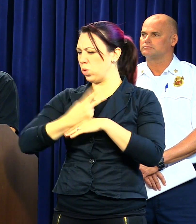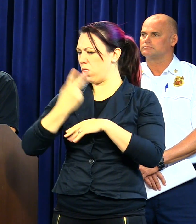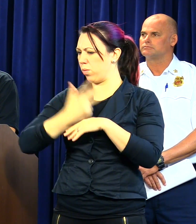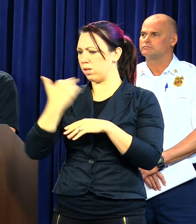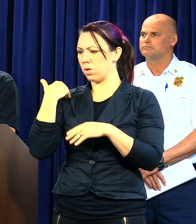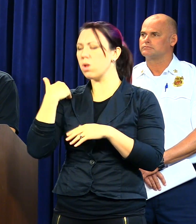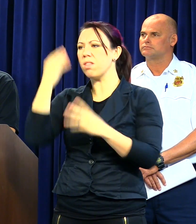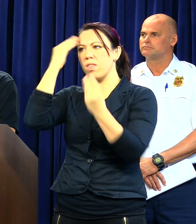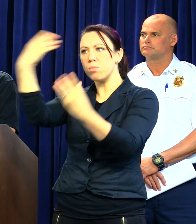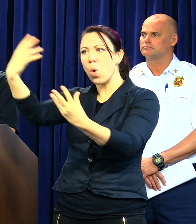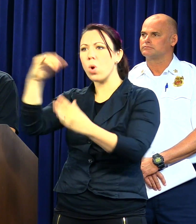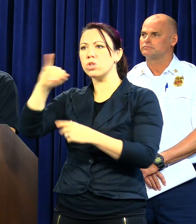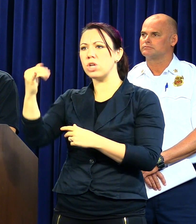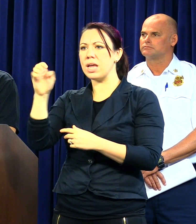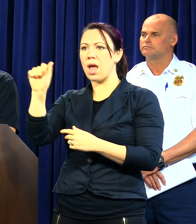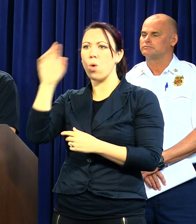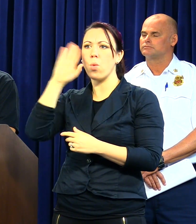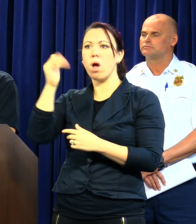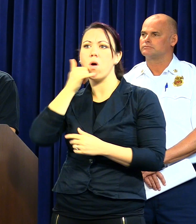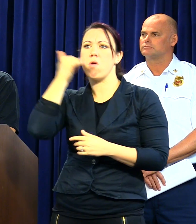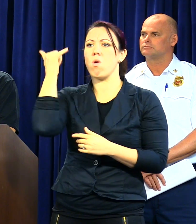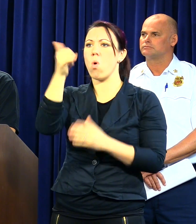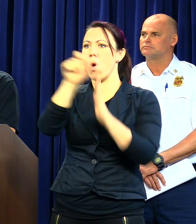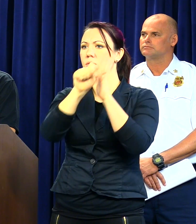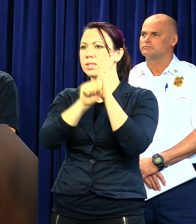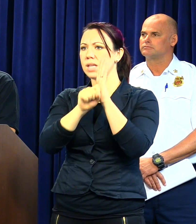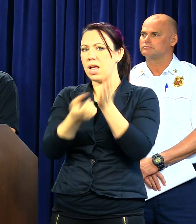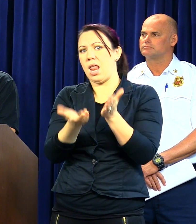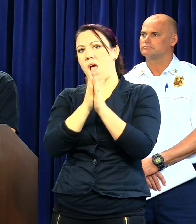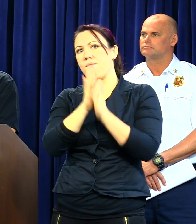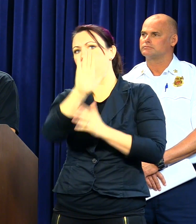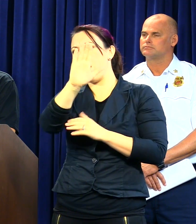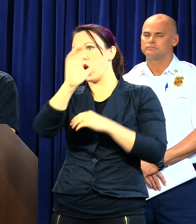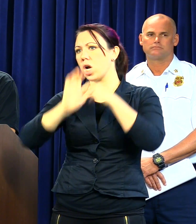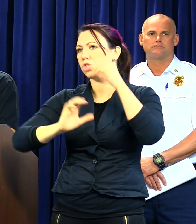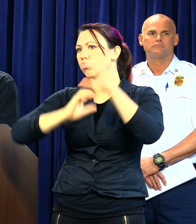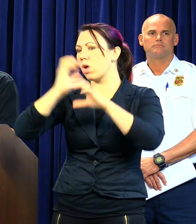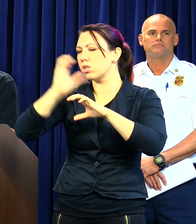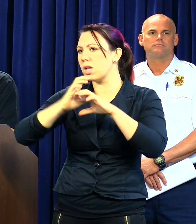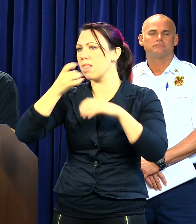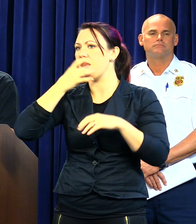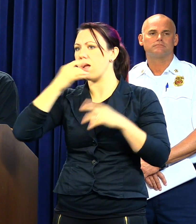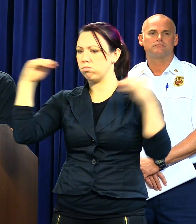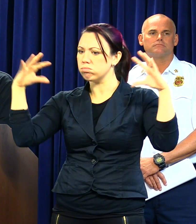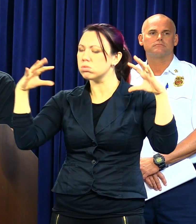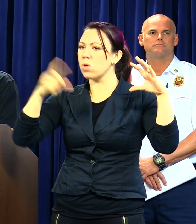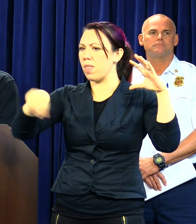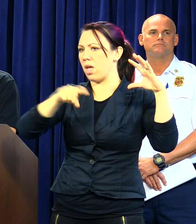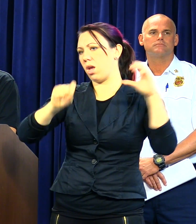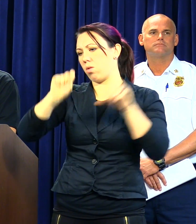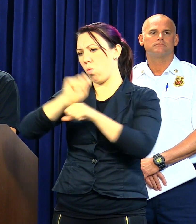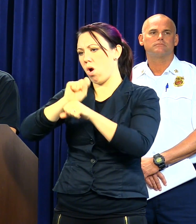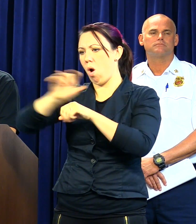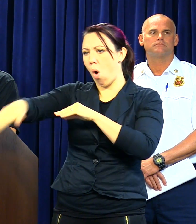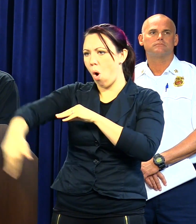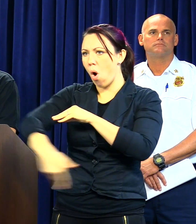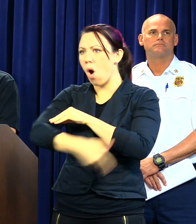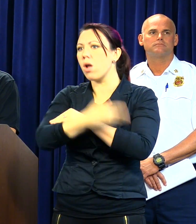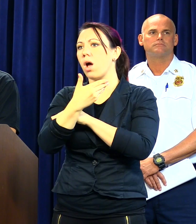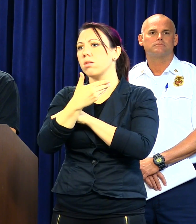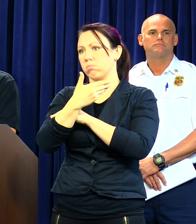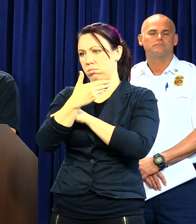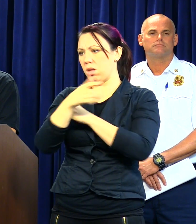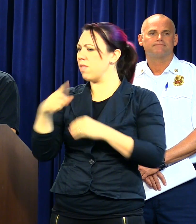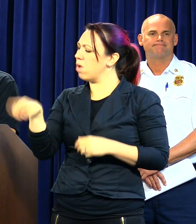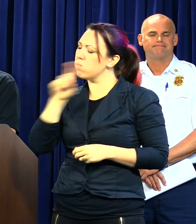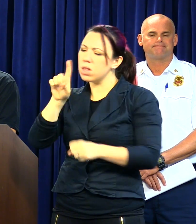said we're going to have the JEA call the state and ask if we can get their construction lighting so they can work through the night. So commitment to